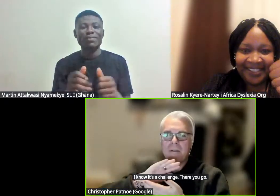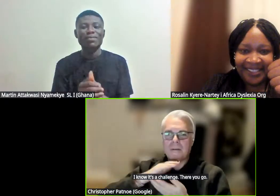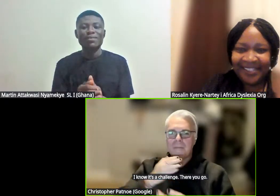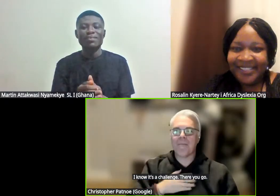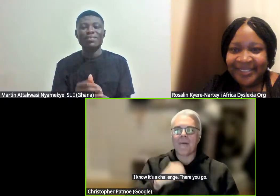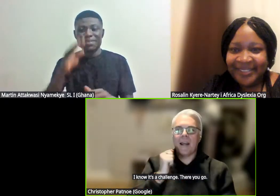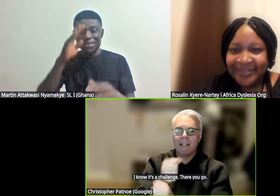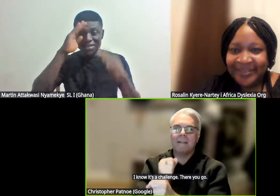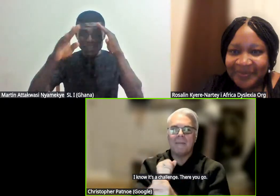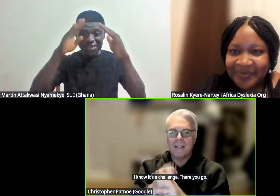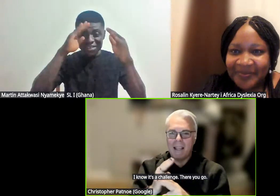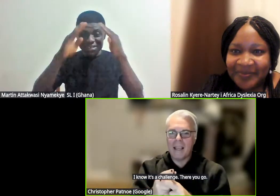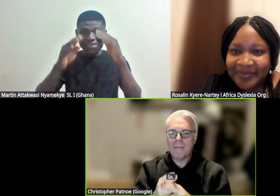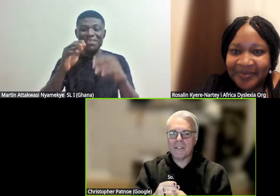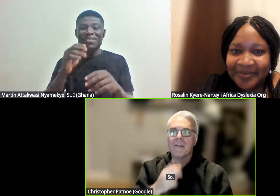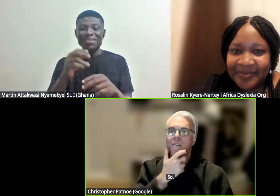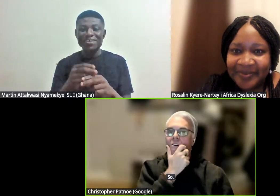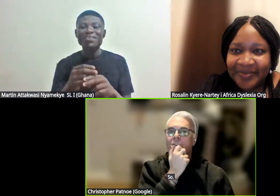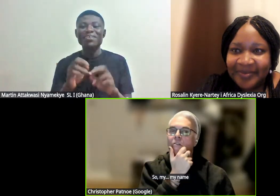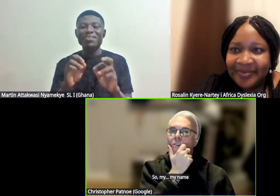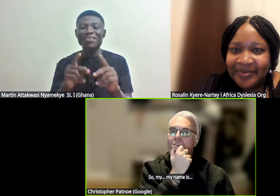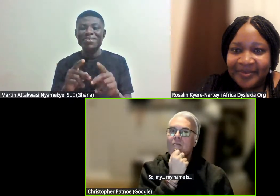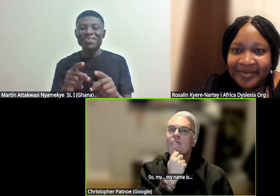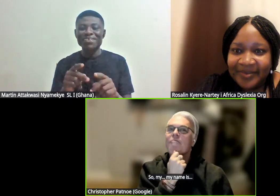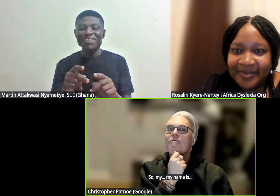Hello. My name is